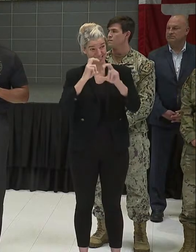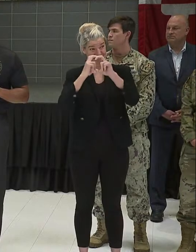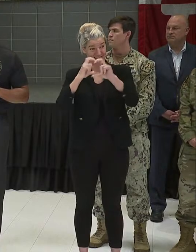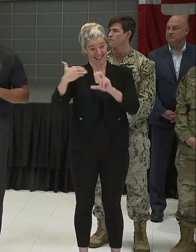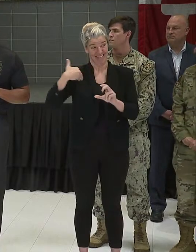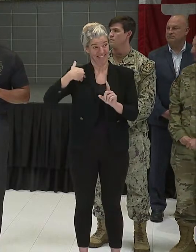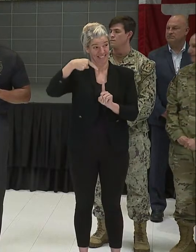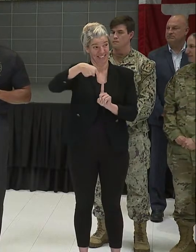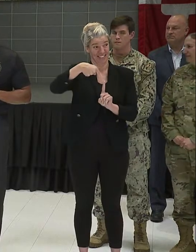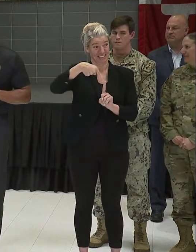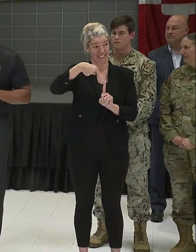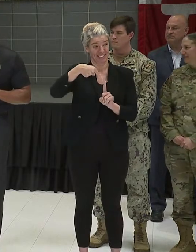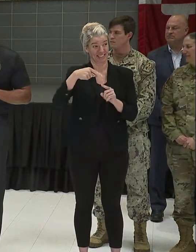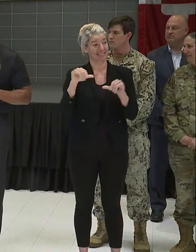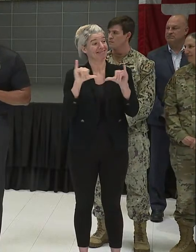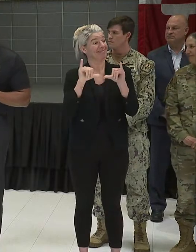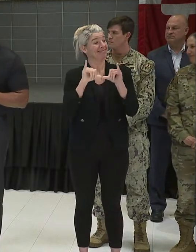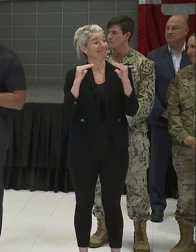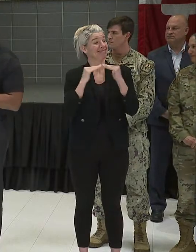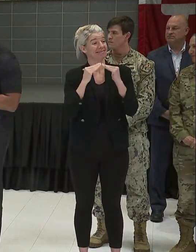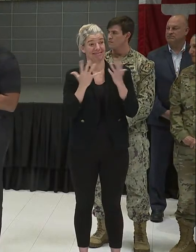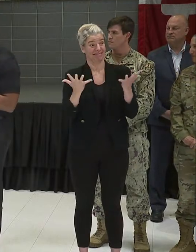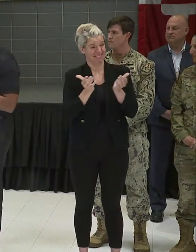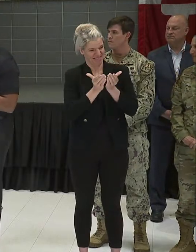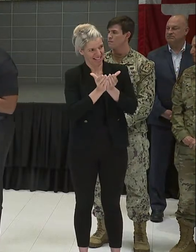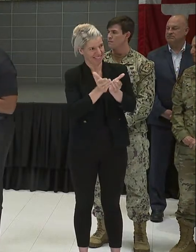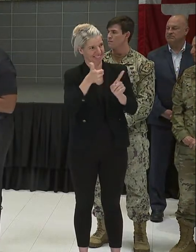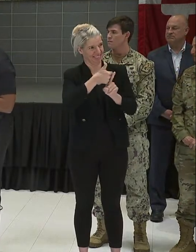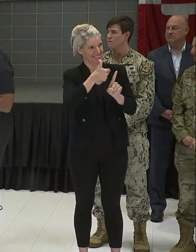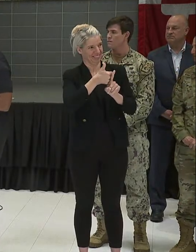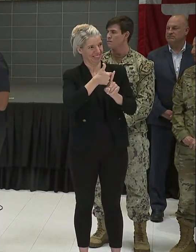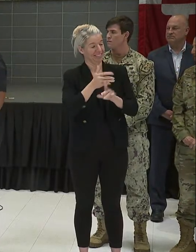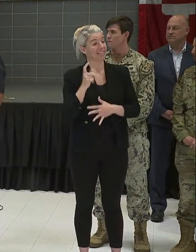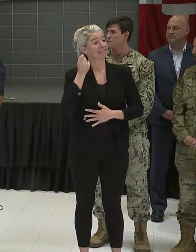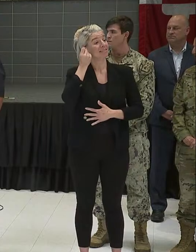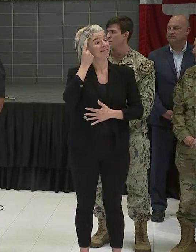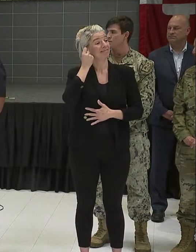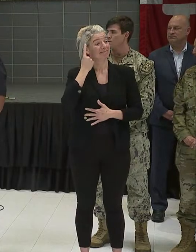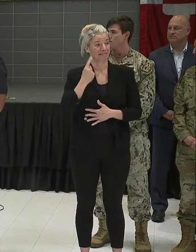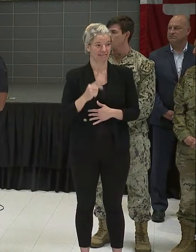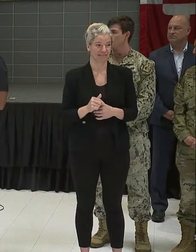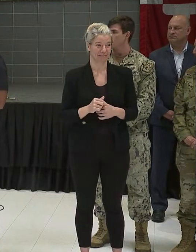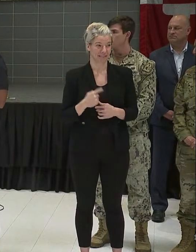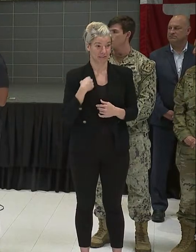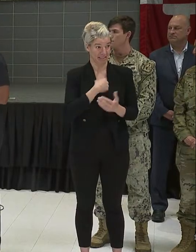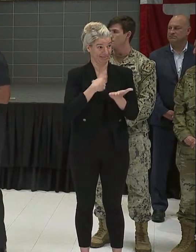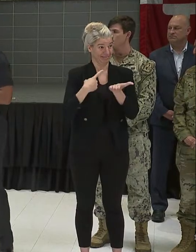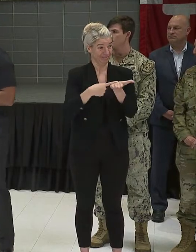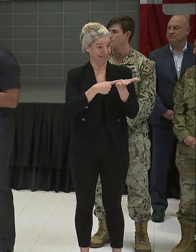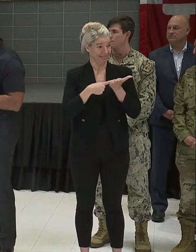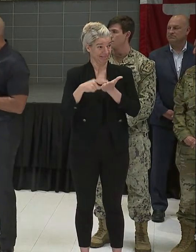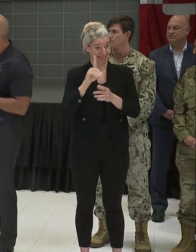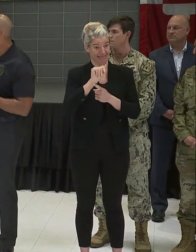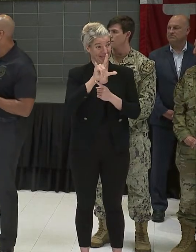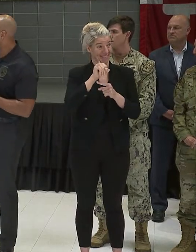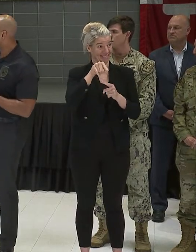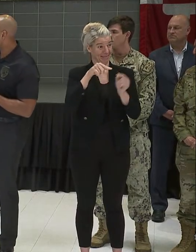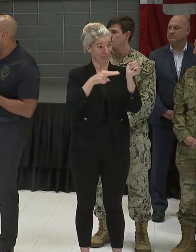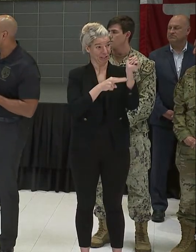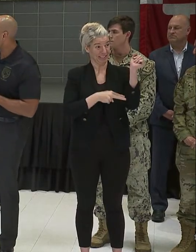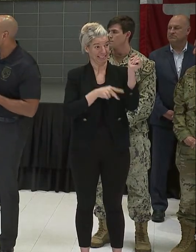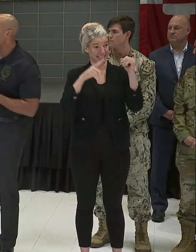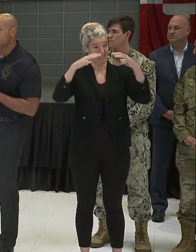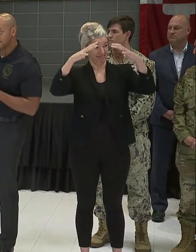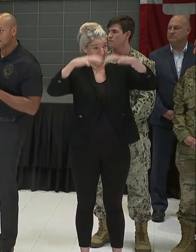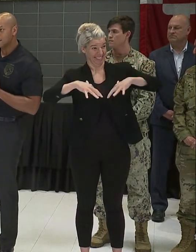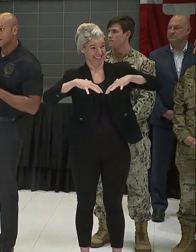the size of this vessel, understanding the enormity of this ship. When we're talking about the Key Bridge that's sitting here, this piece of the bridge,